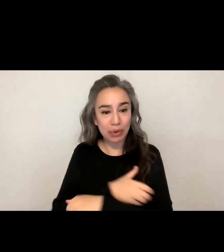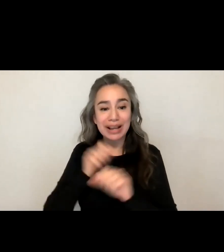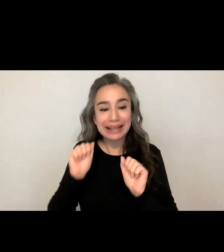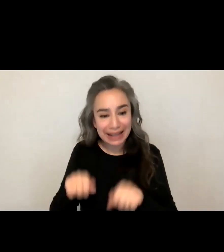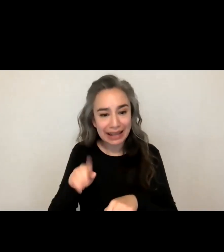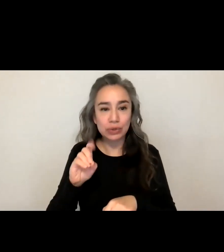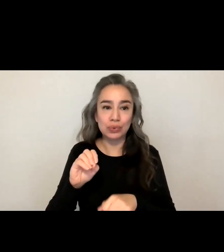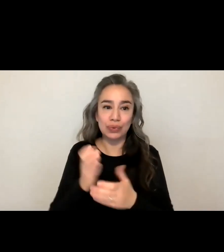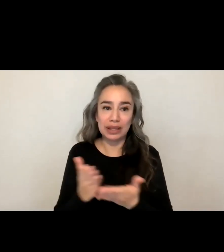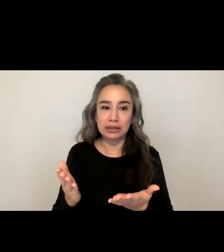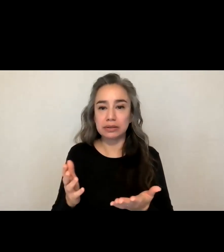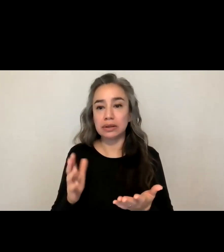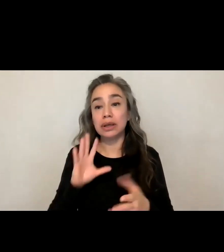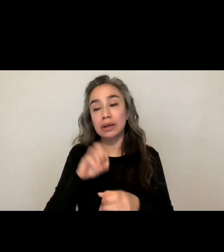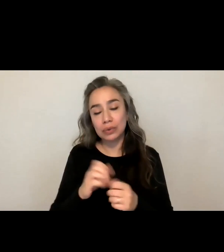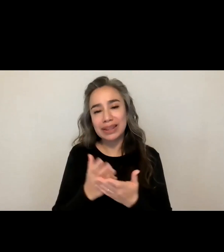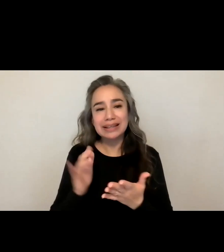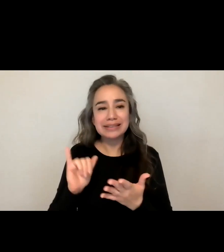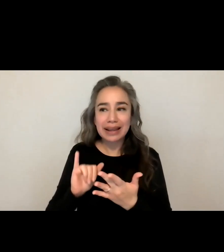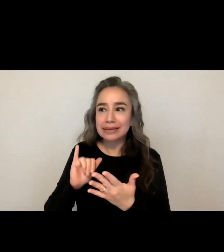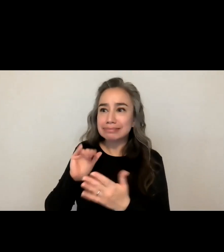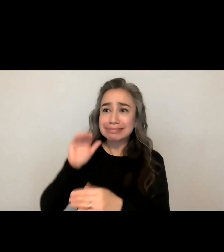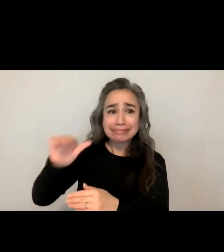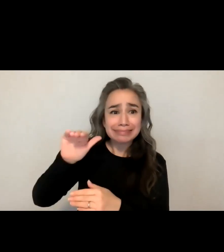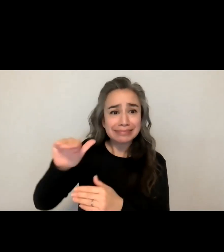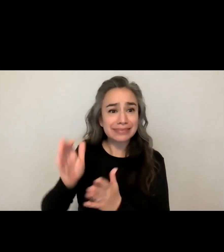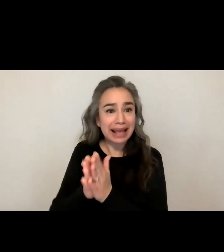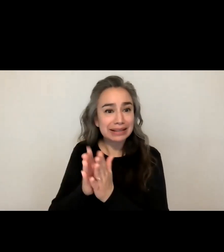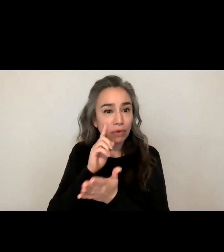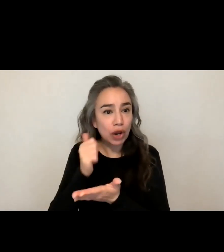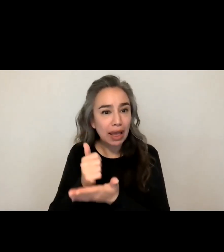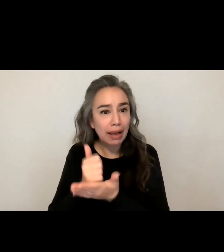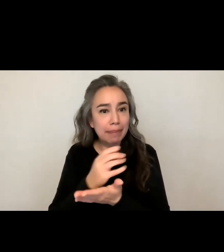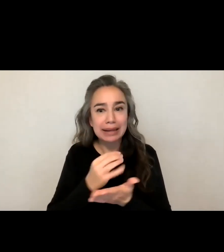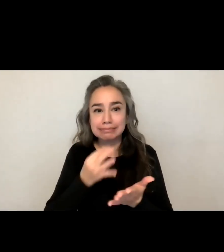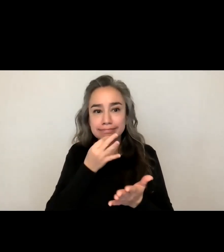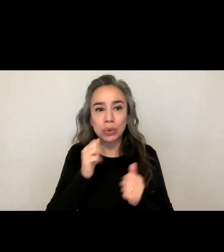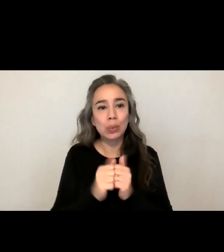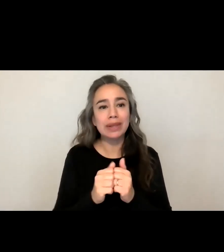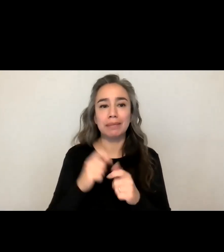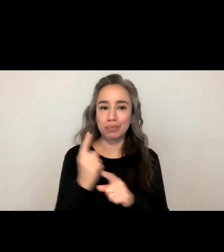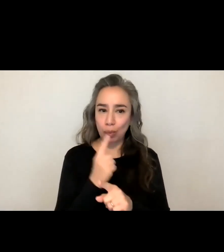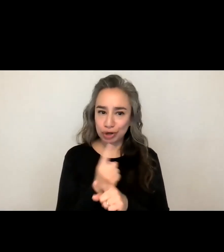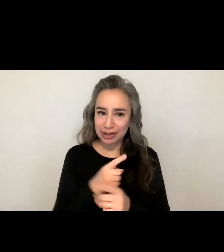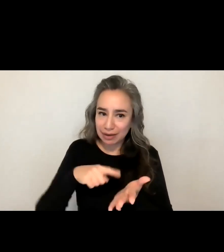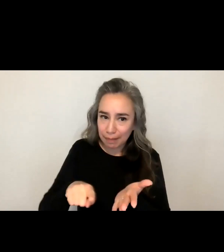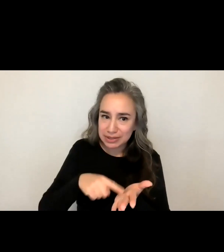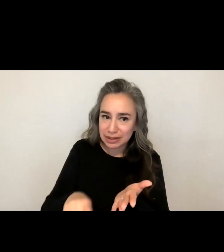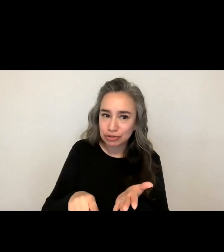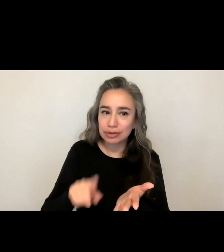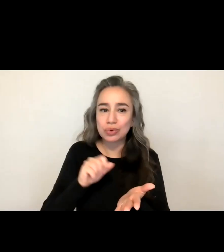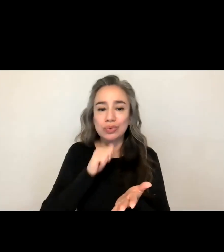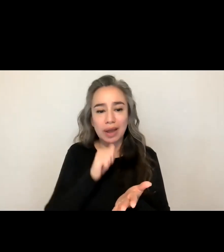doing things like reaching out for help and expertise with appropriate compensation. So not just